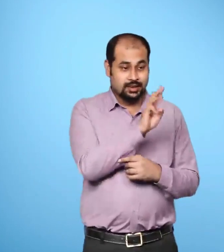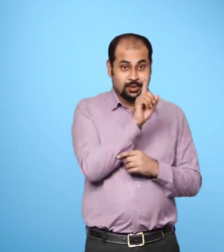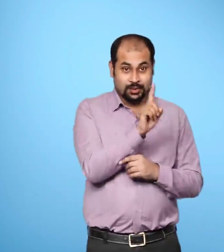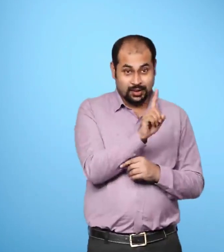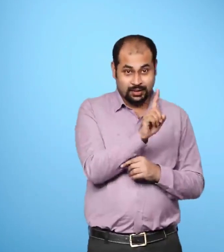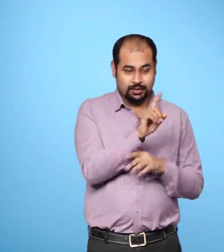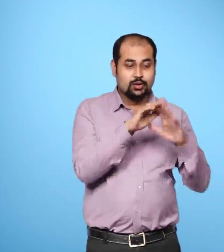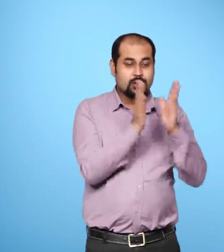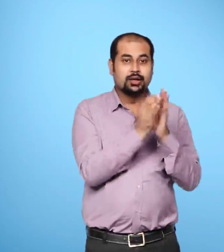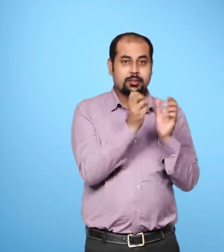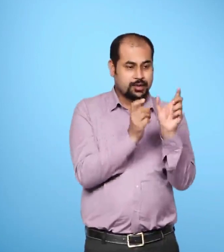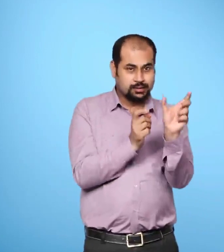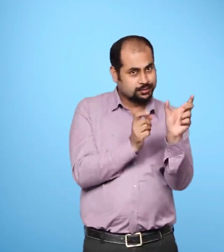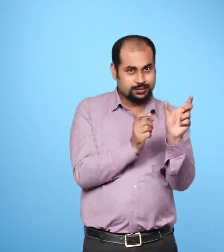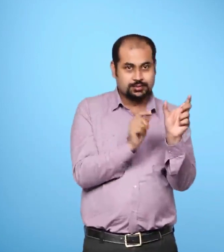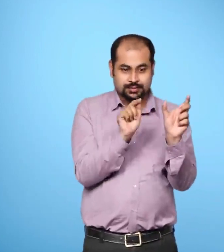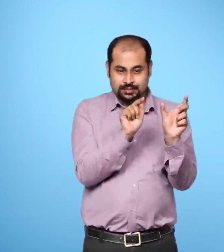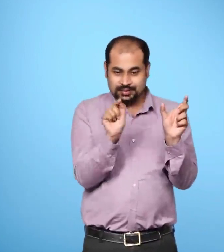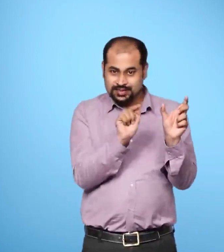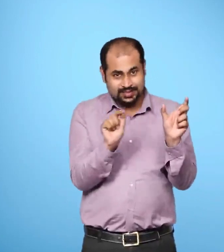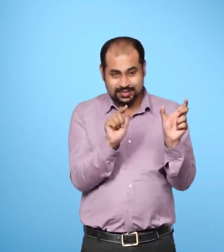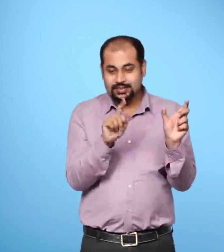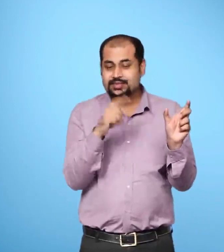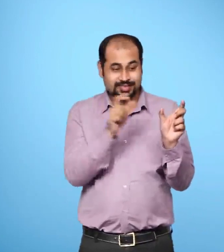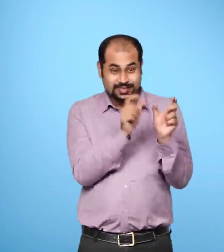31 is equal to 30 plus dash.